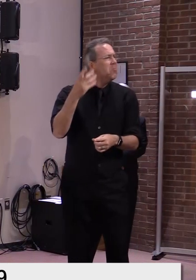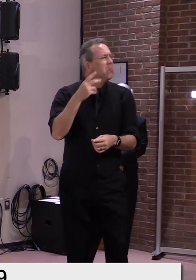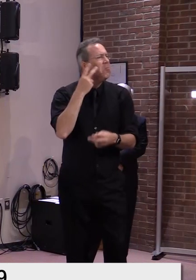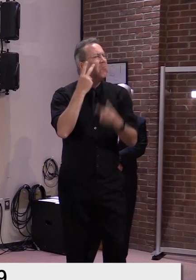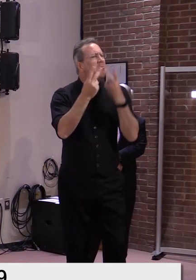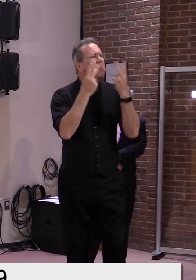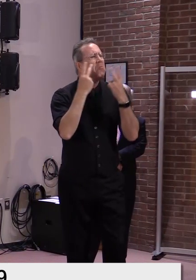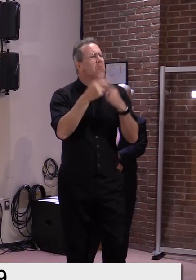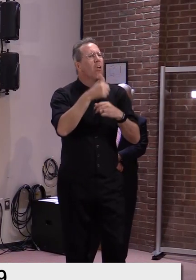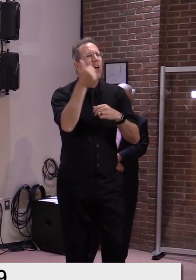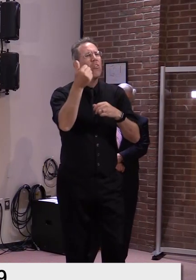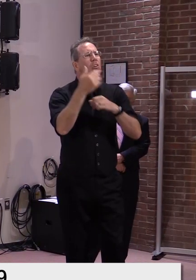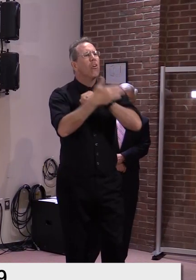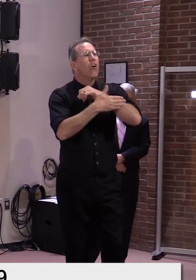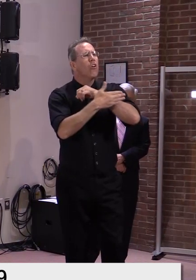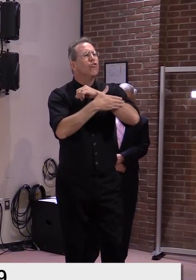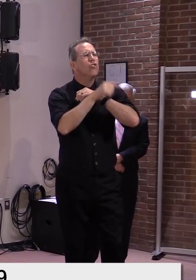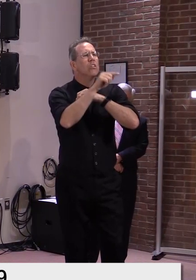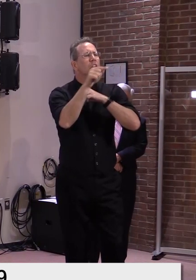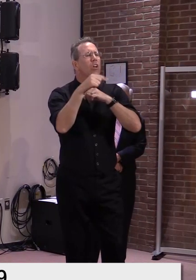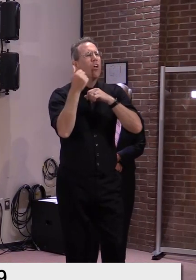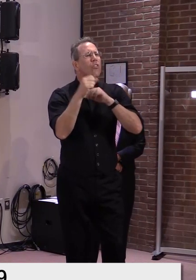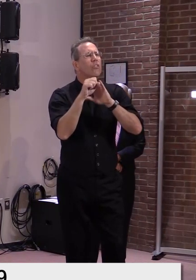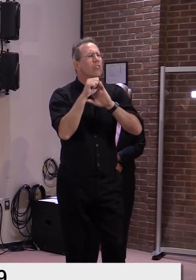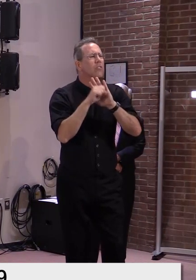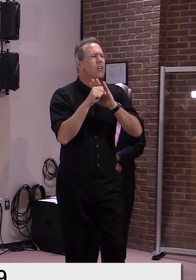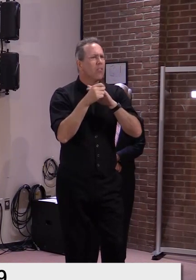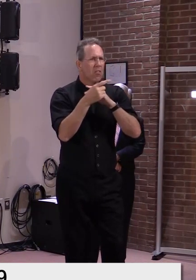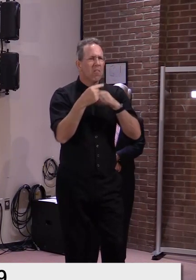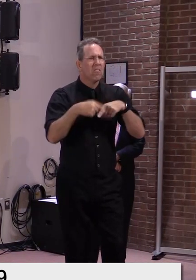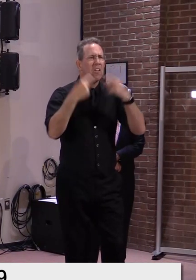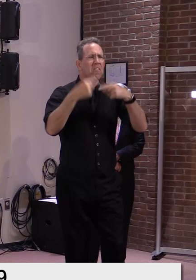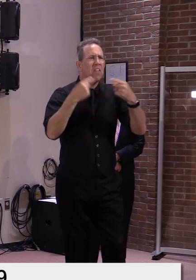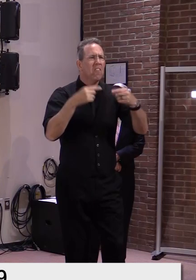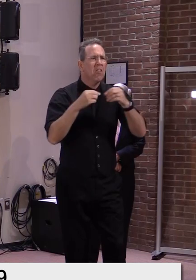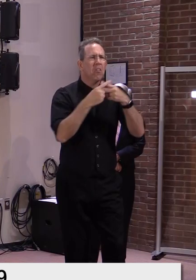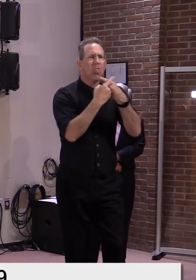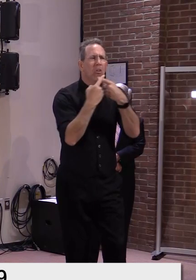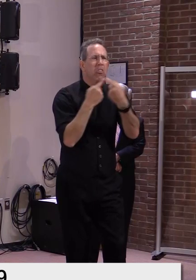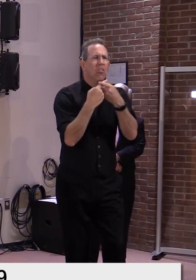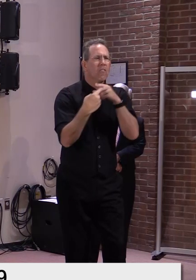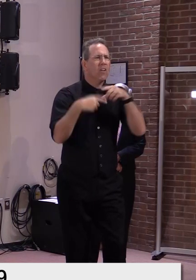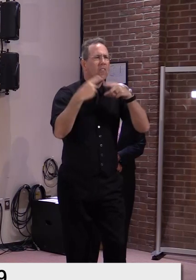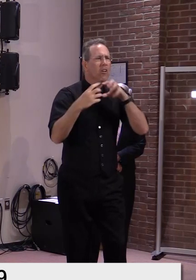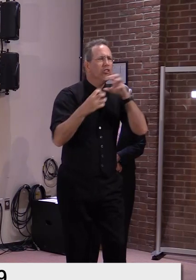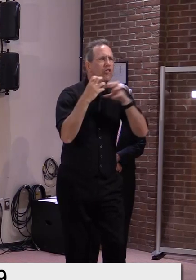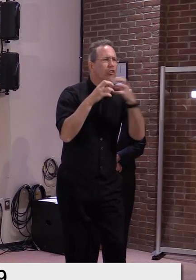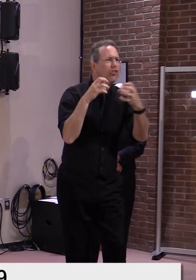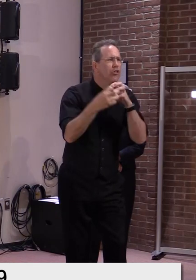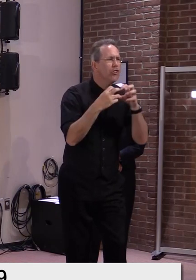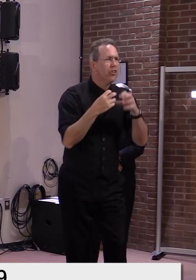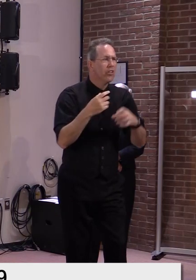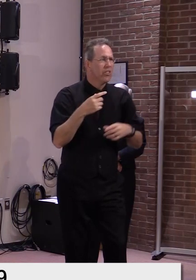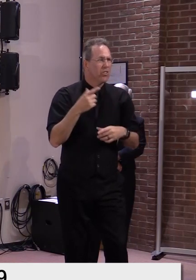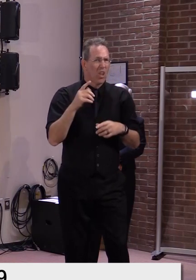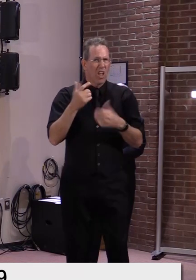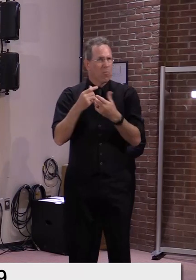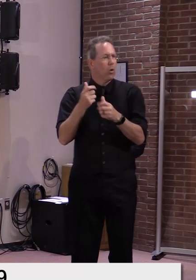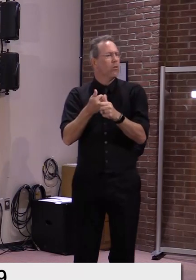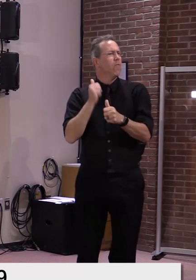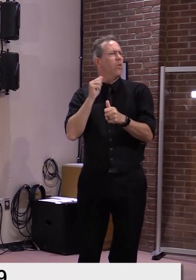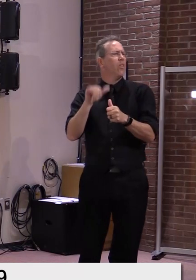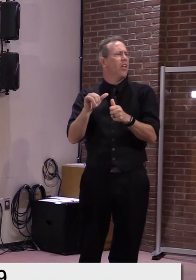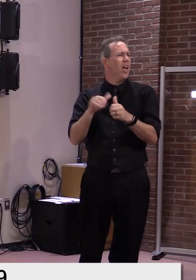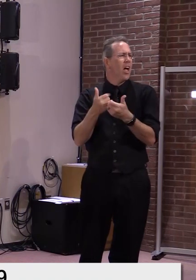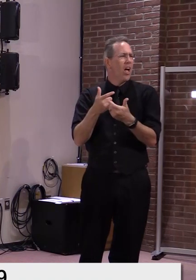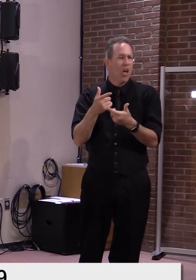and Vermont has, for the most extent, been able to avoid that. So that's what I was wondering about. Yeah, I think the other thing I